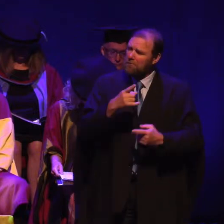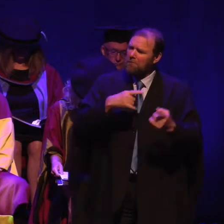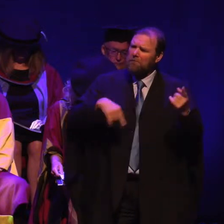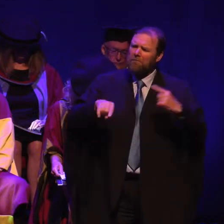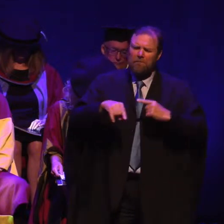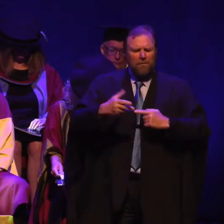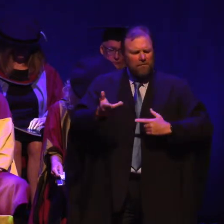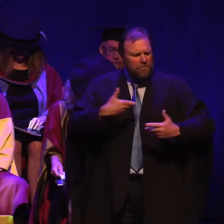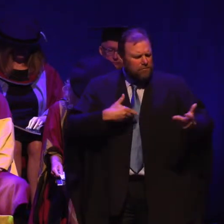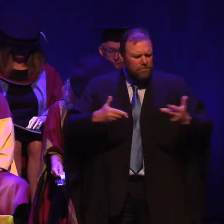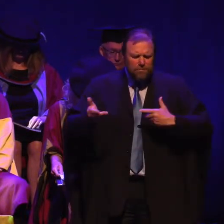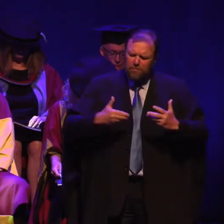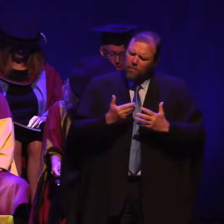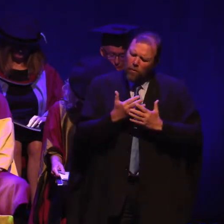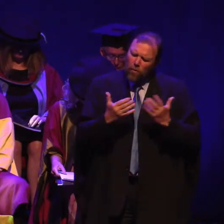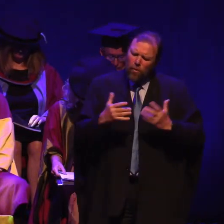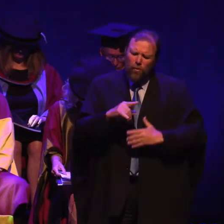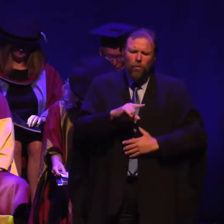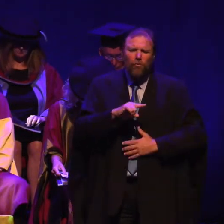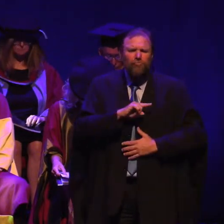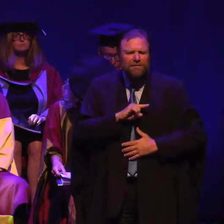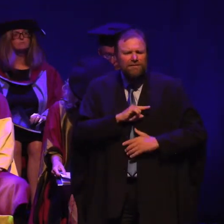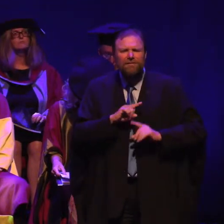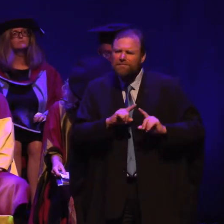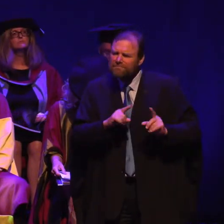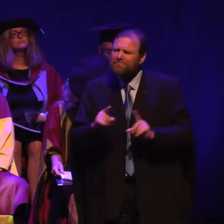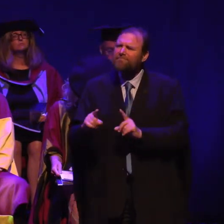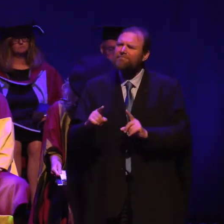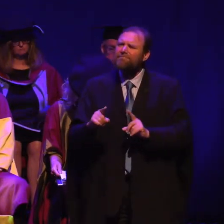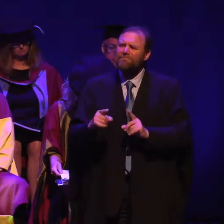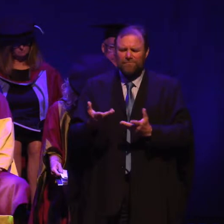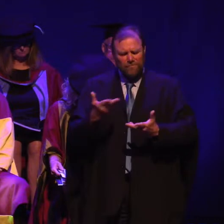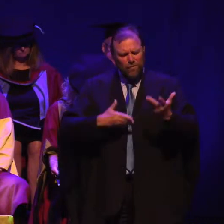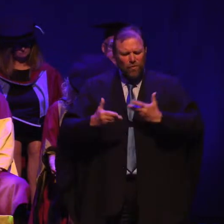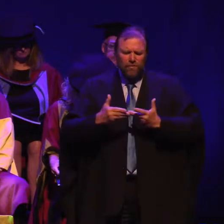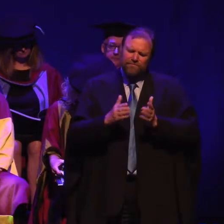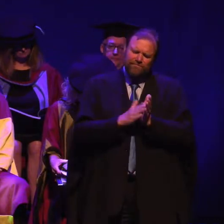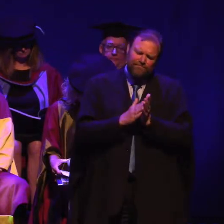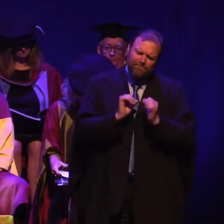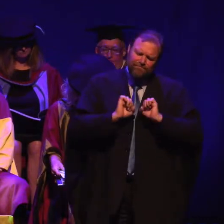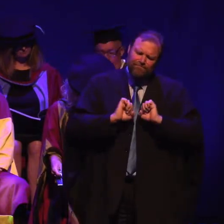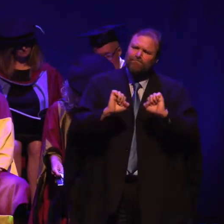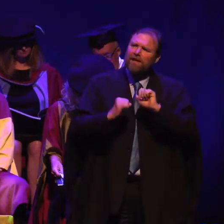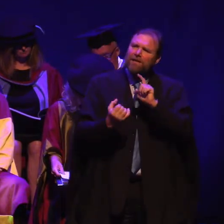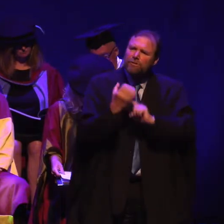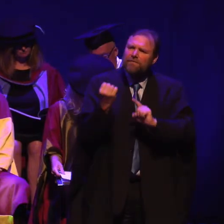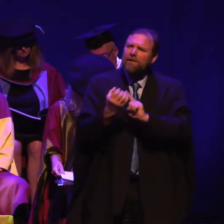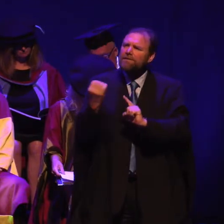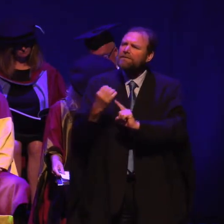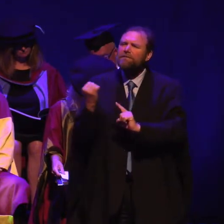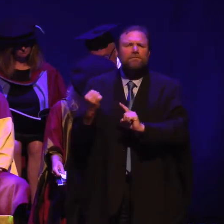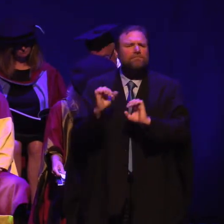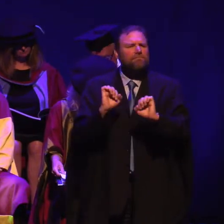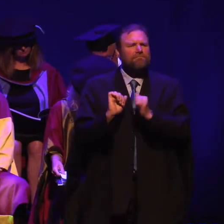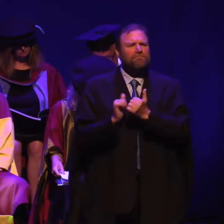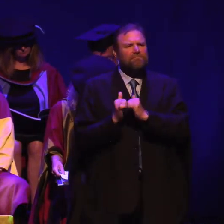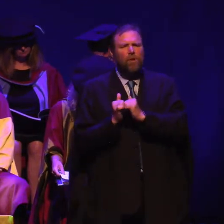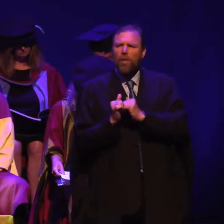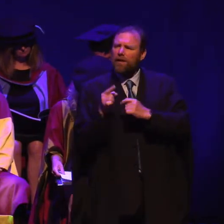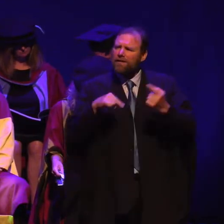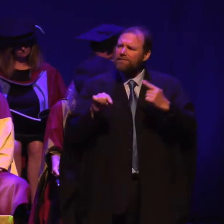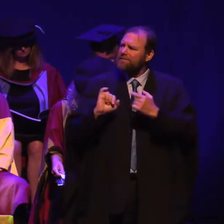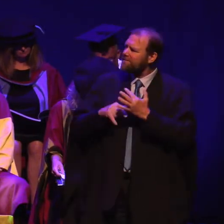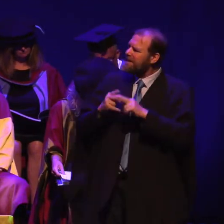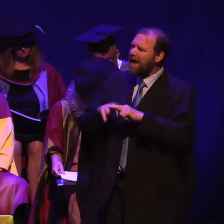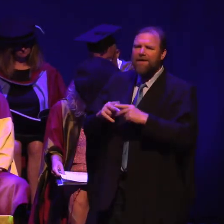more reasons for us to applaud your achievements and those of your fellow students and staff. And